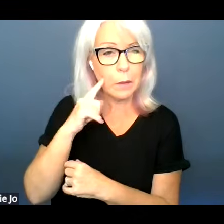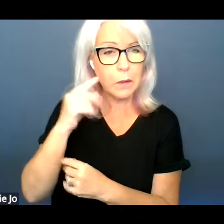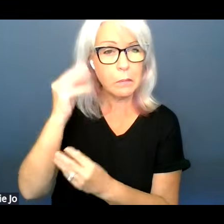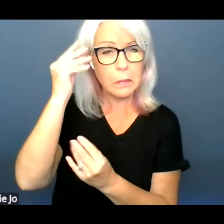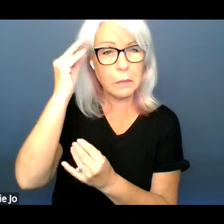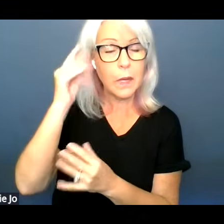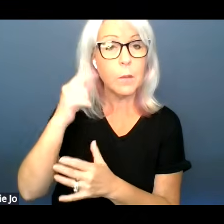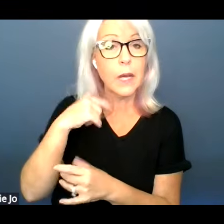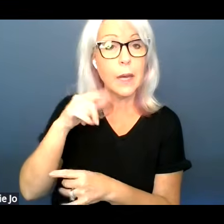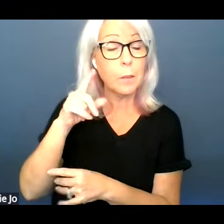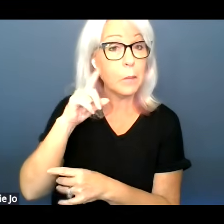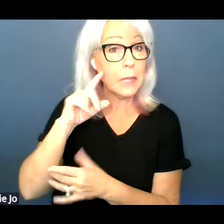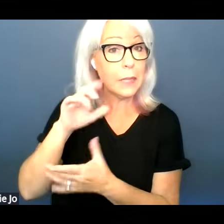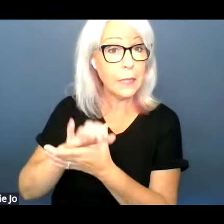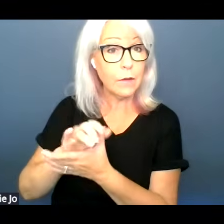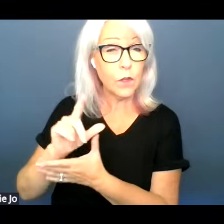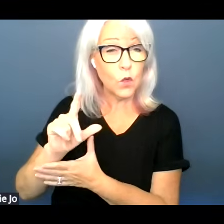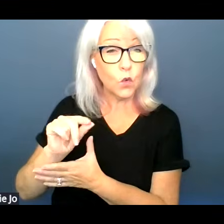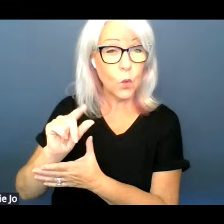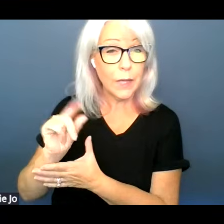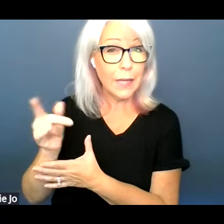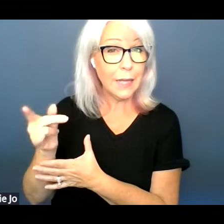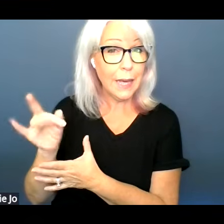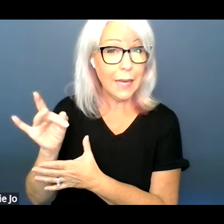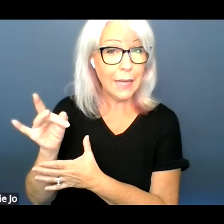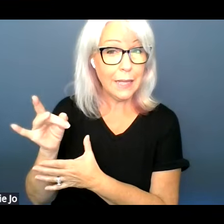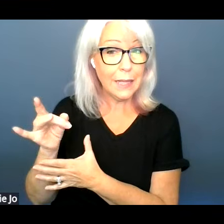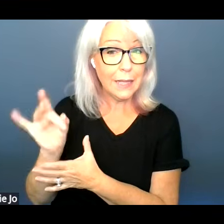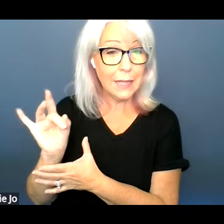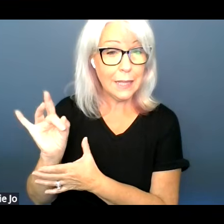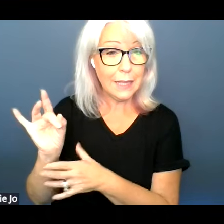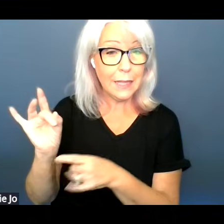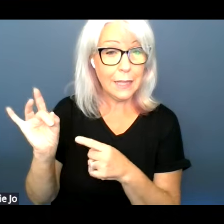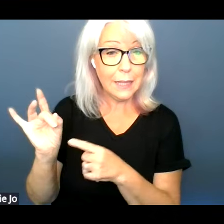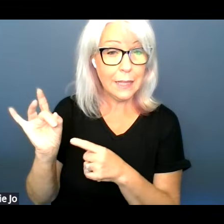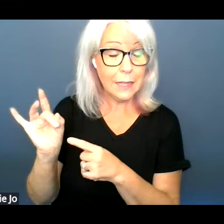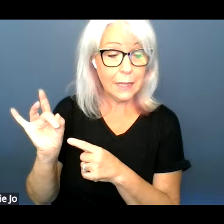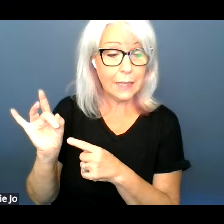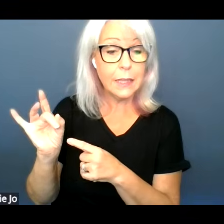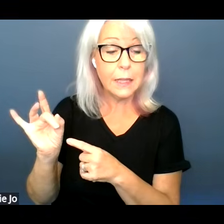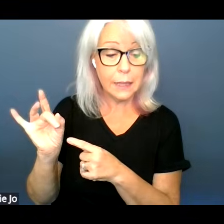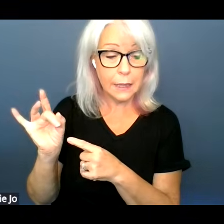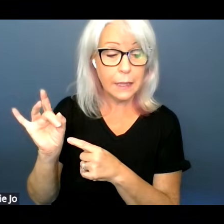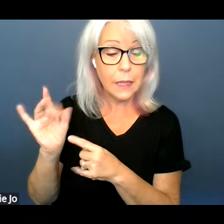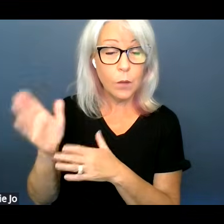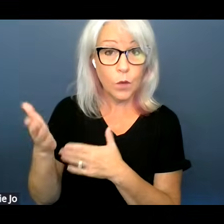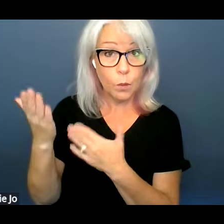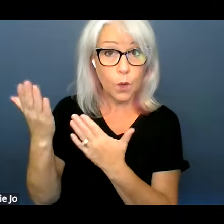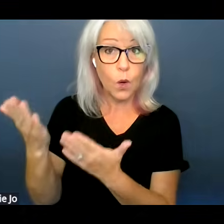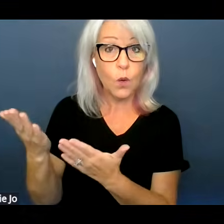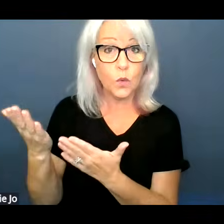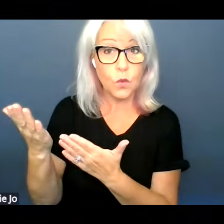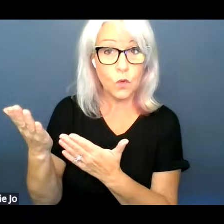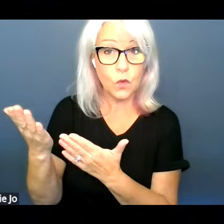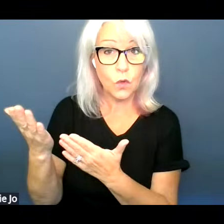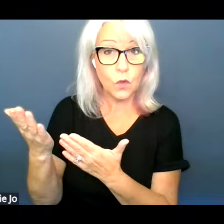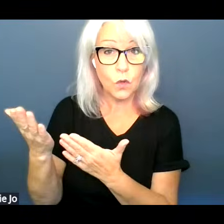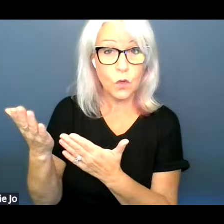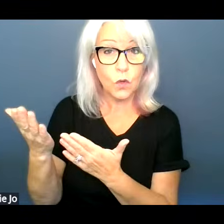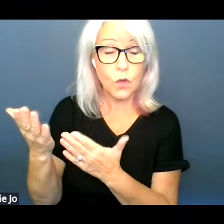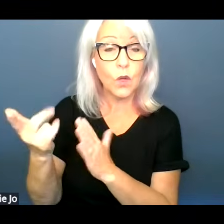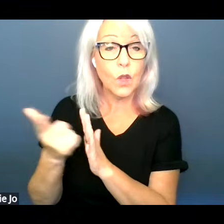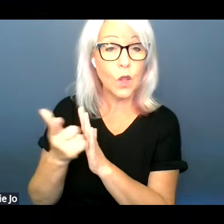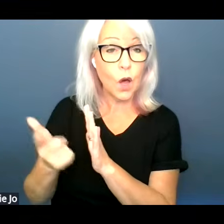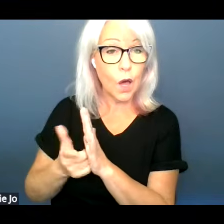2018 one was the proposed initiated law regarding marijuana, and that one